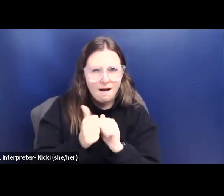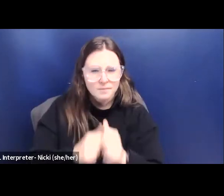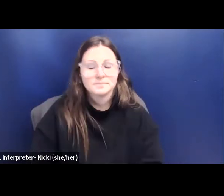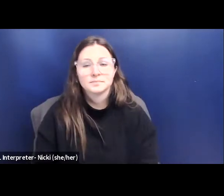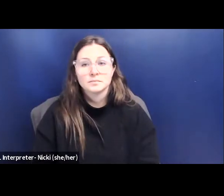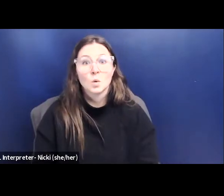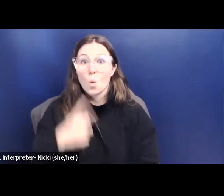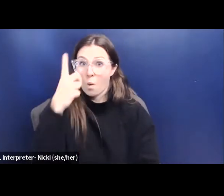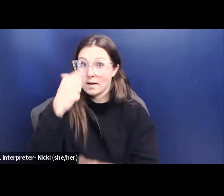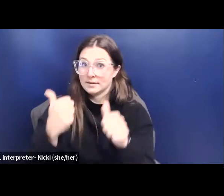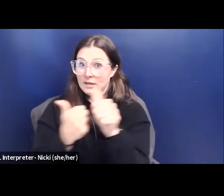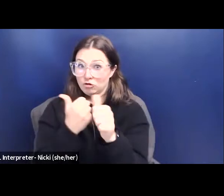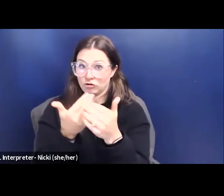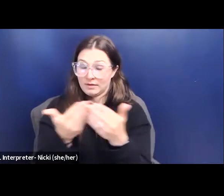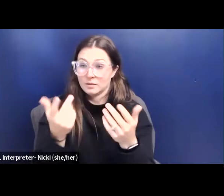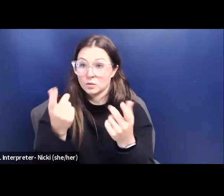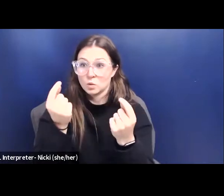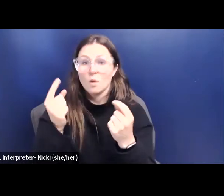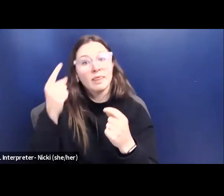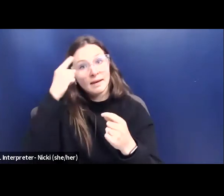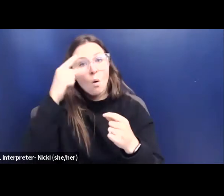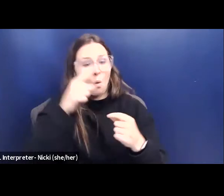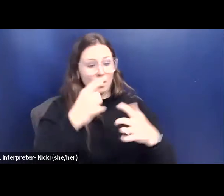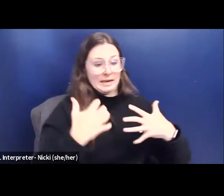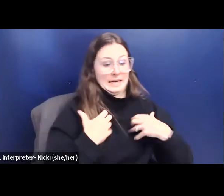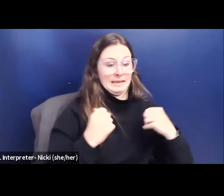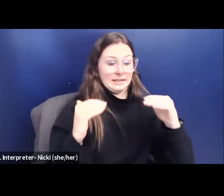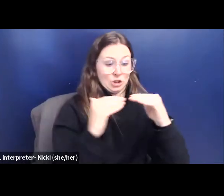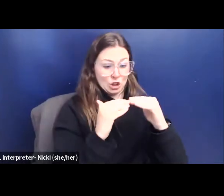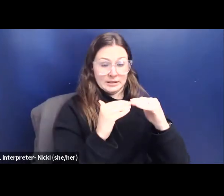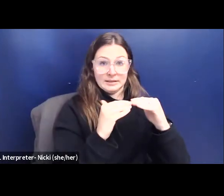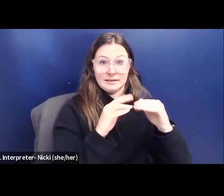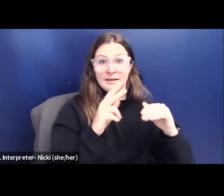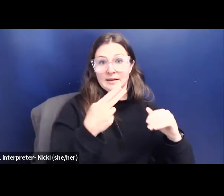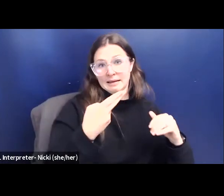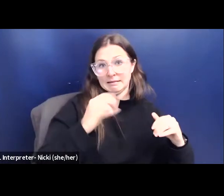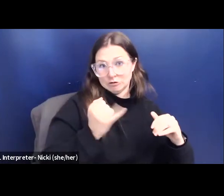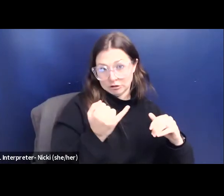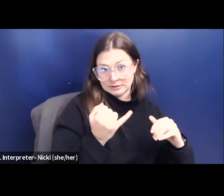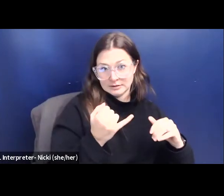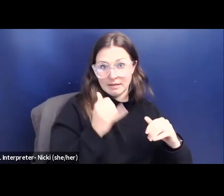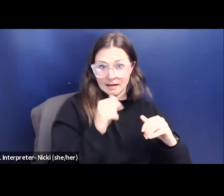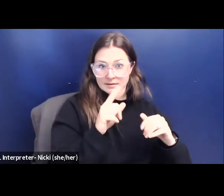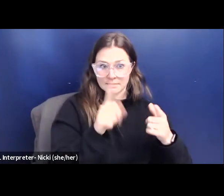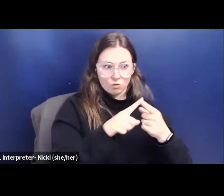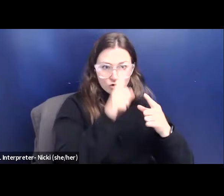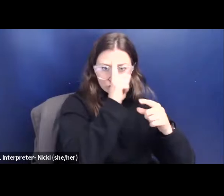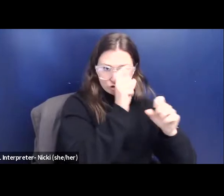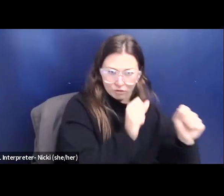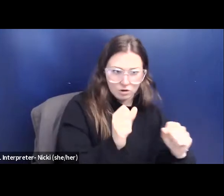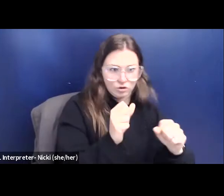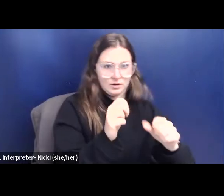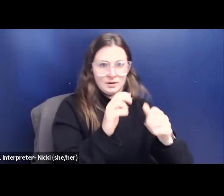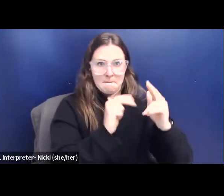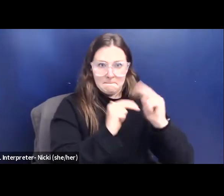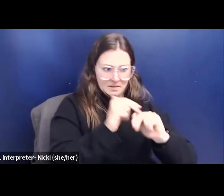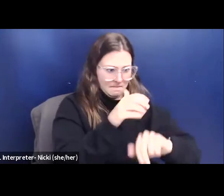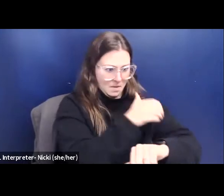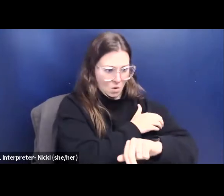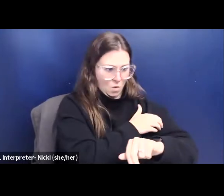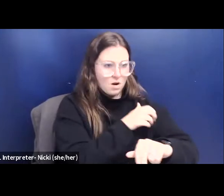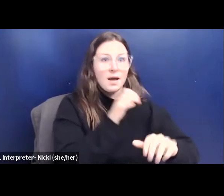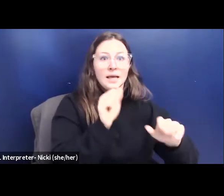you can take healing justice, which is again about strategy and about building power, and kind of drop it into